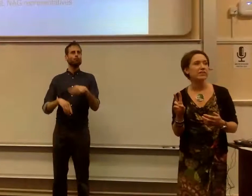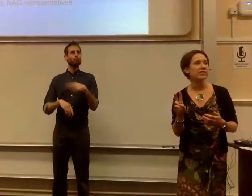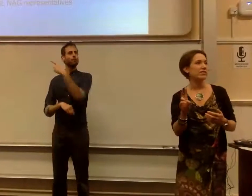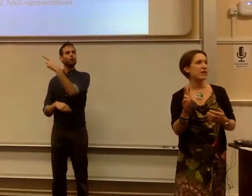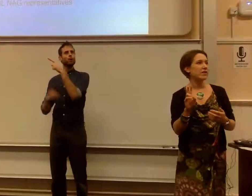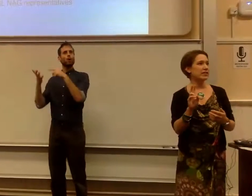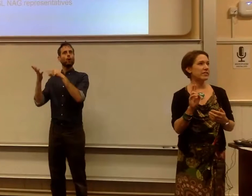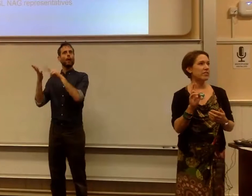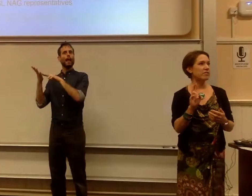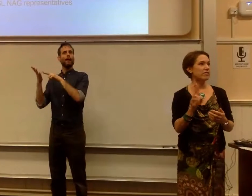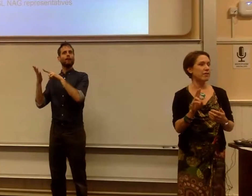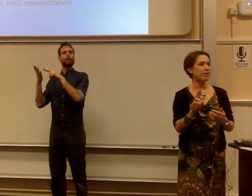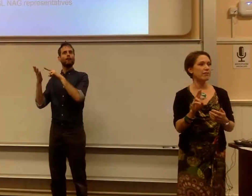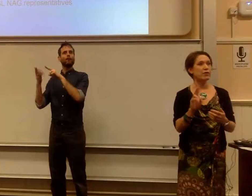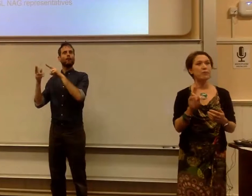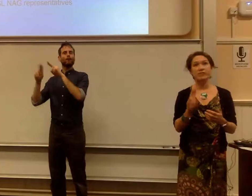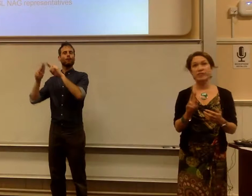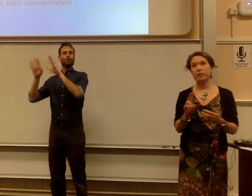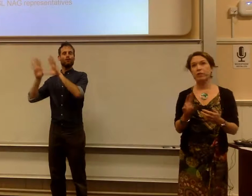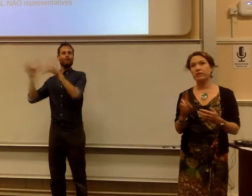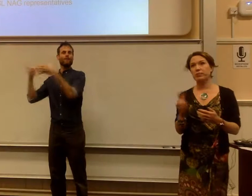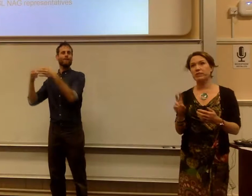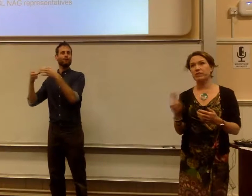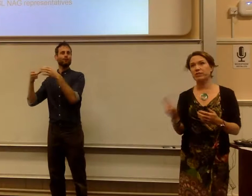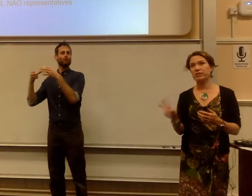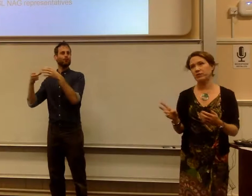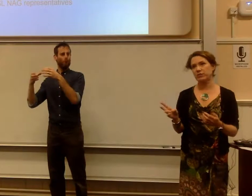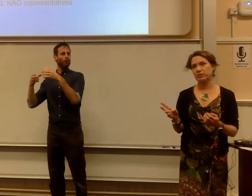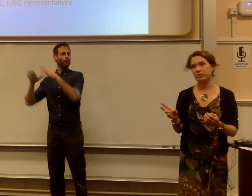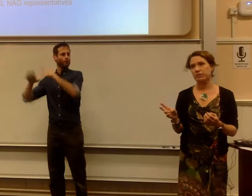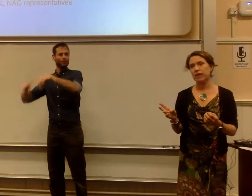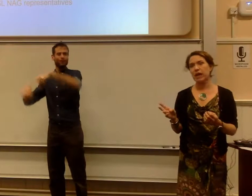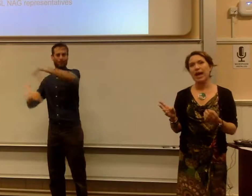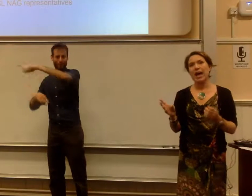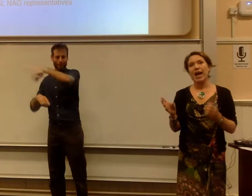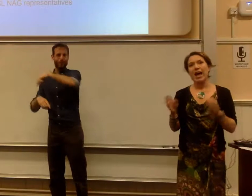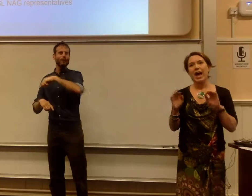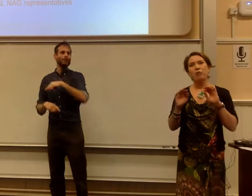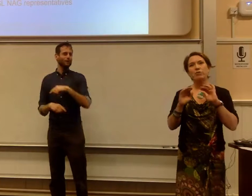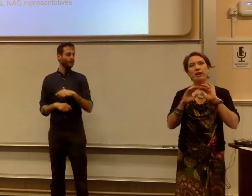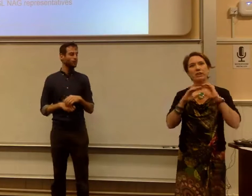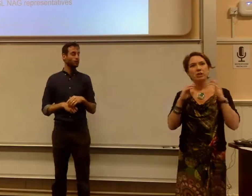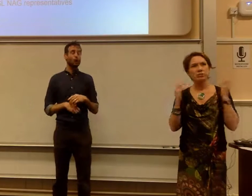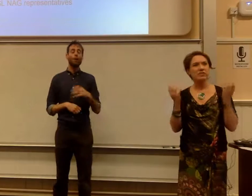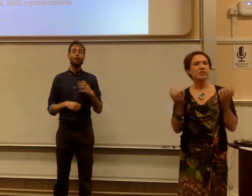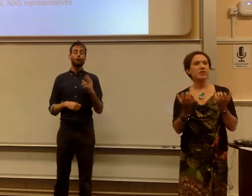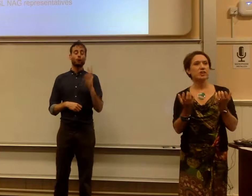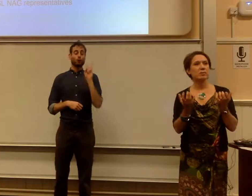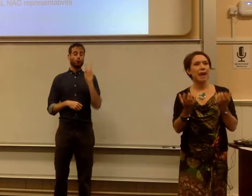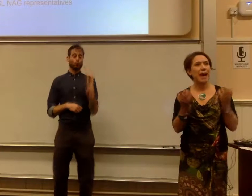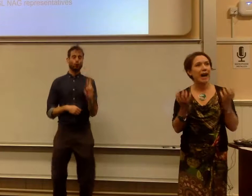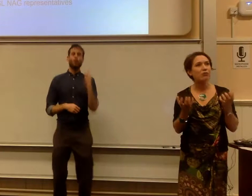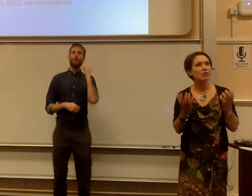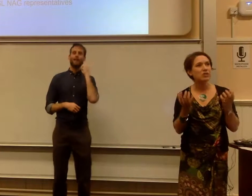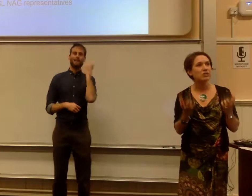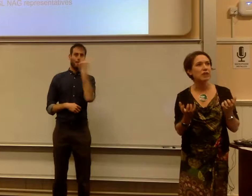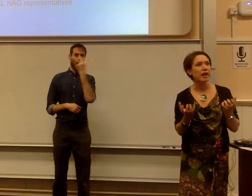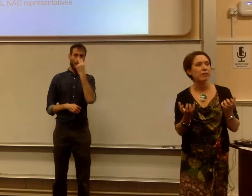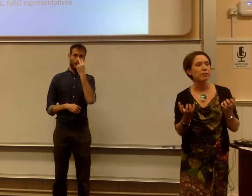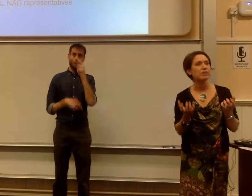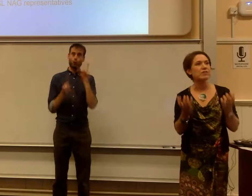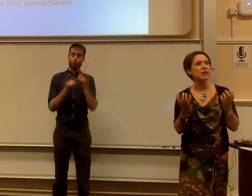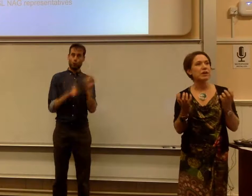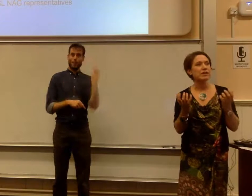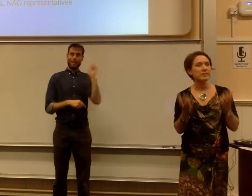2 places that are reserved for deaf-blind BSL users. And we've had a lot of discussion about how to do